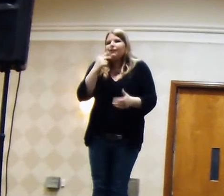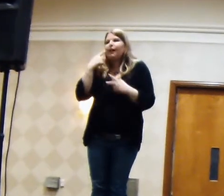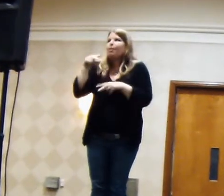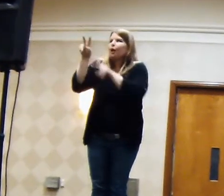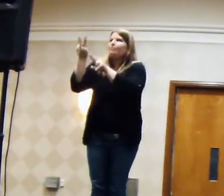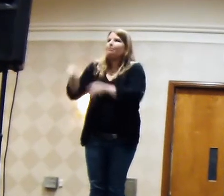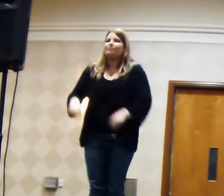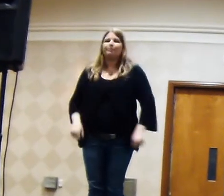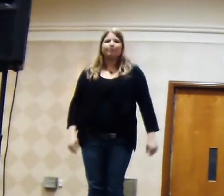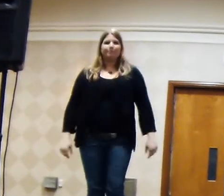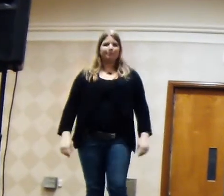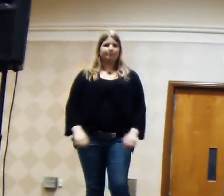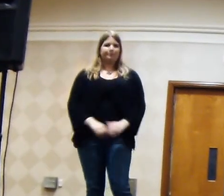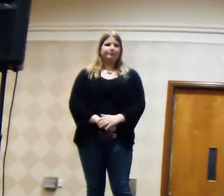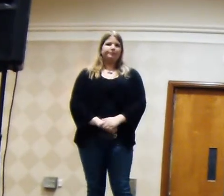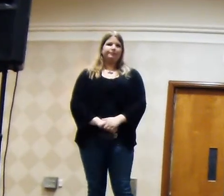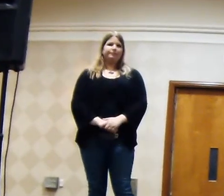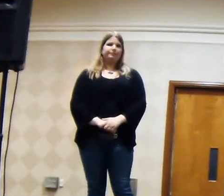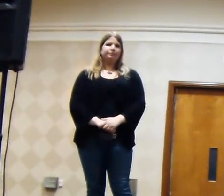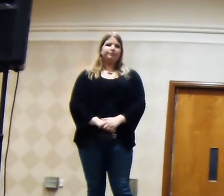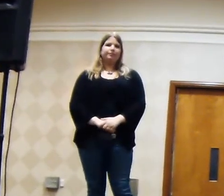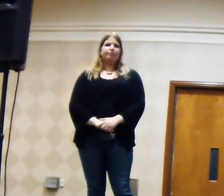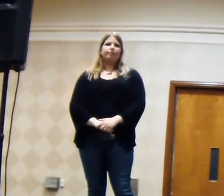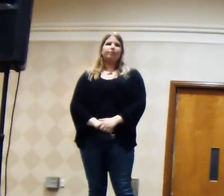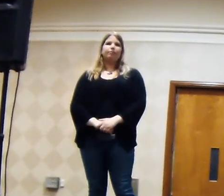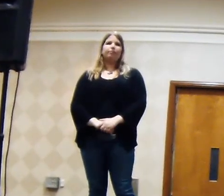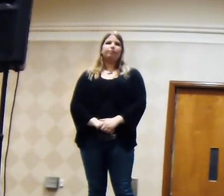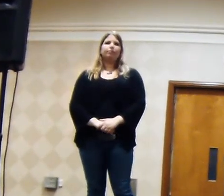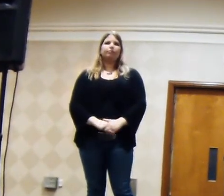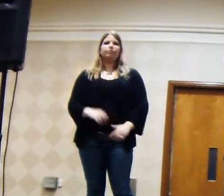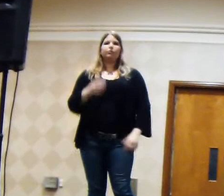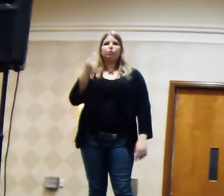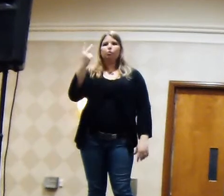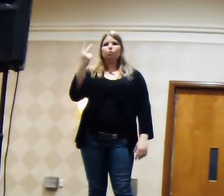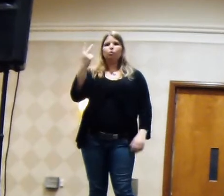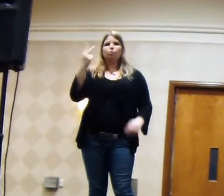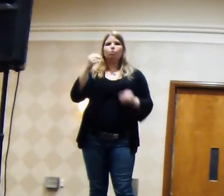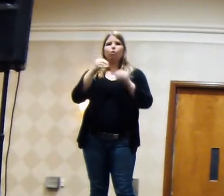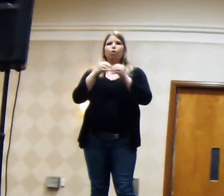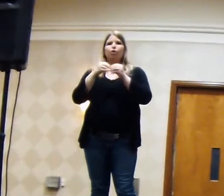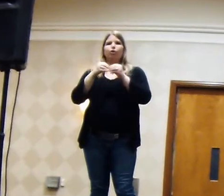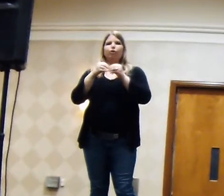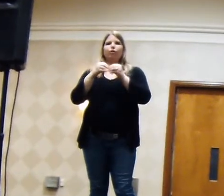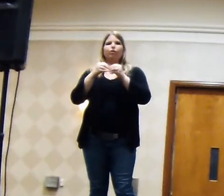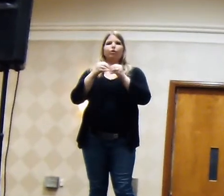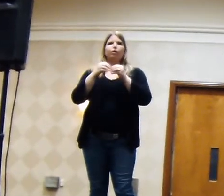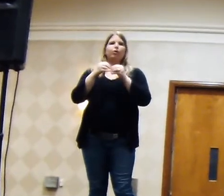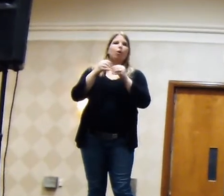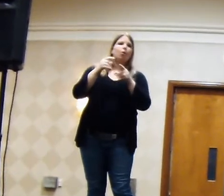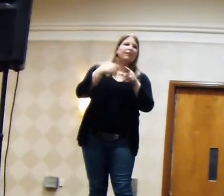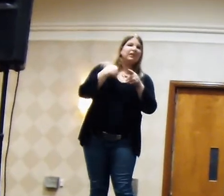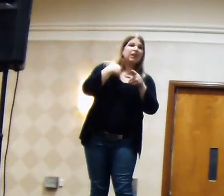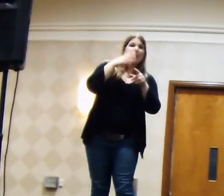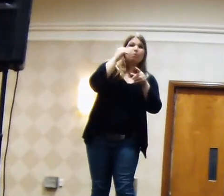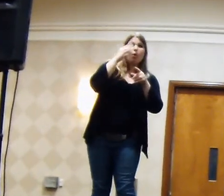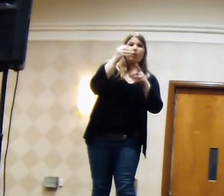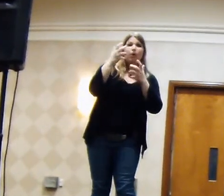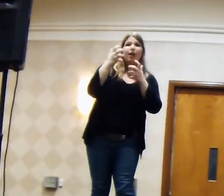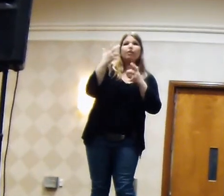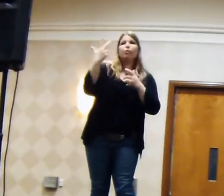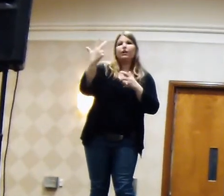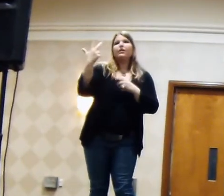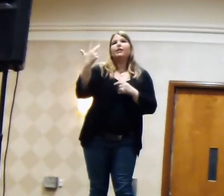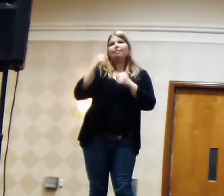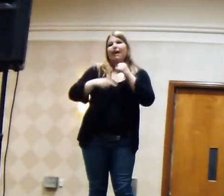you. Thank you, Angel. And I think we're gonna just wrap up with these two final questions. Unless this young guy at the back. All right, you'll be